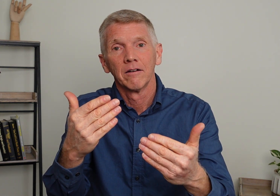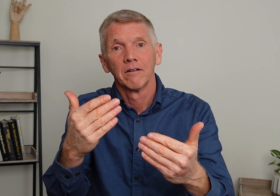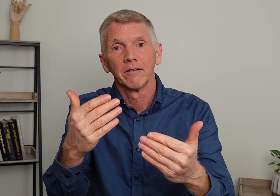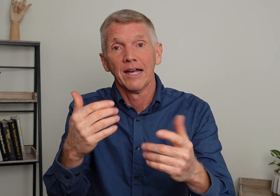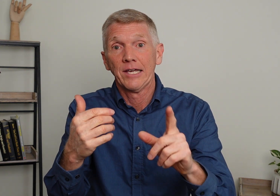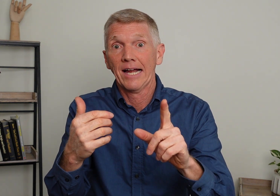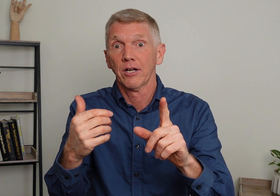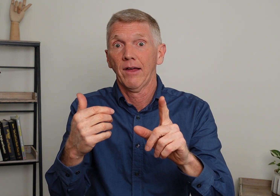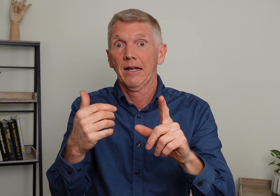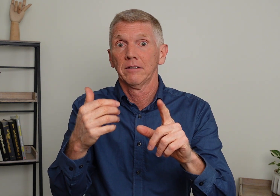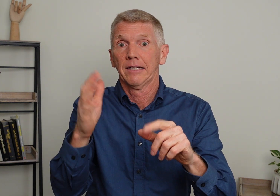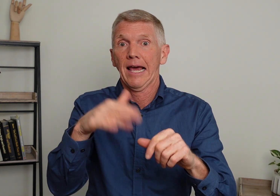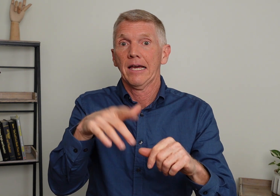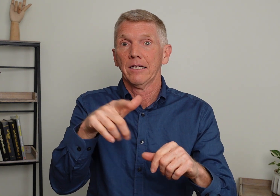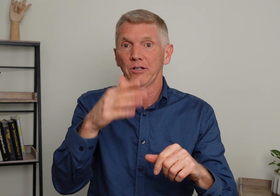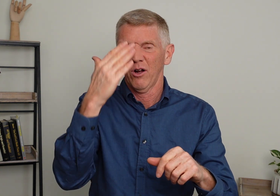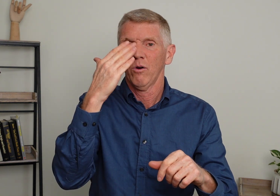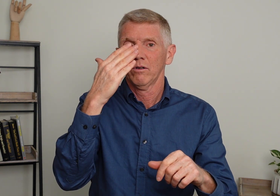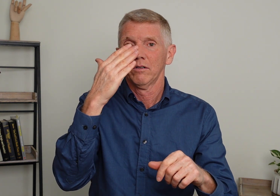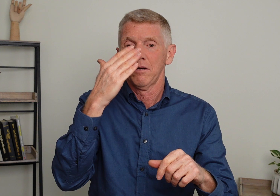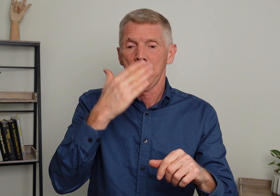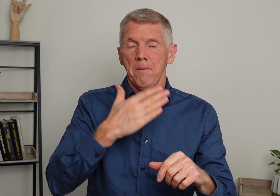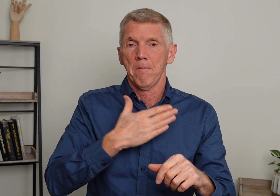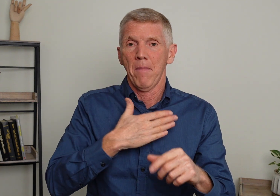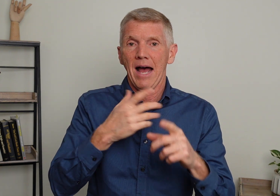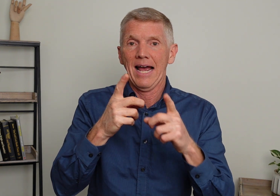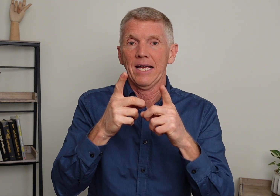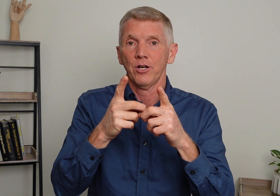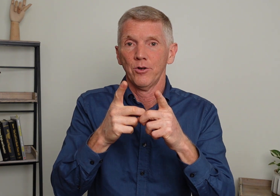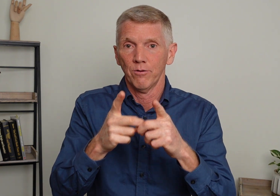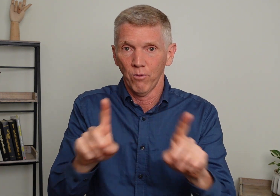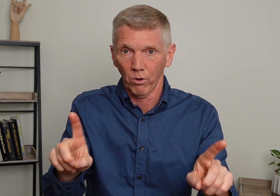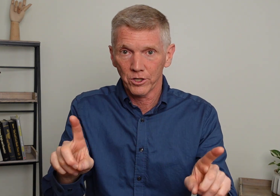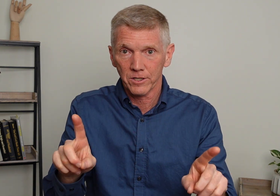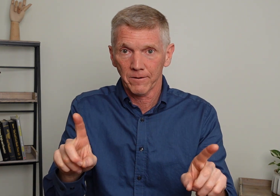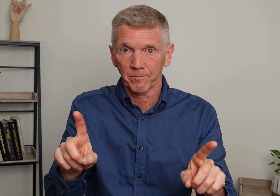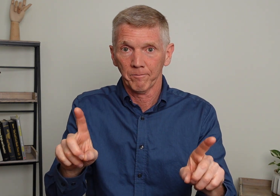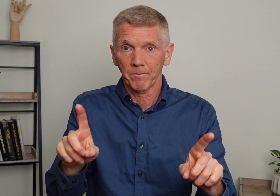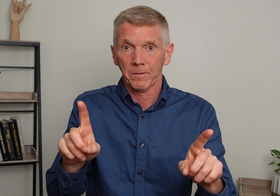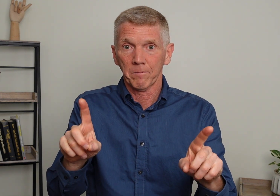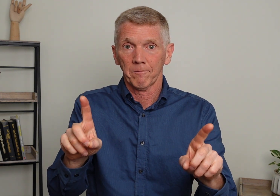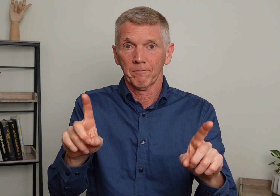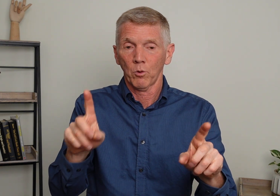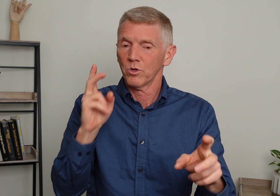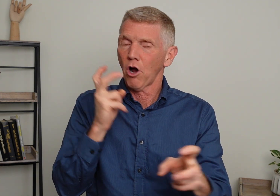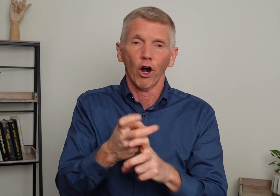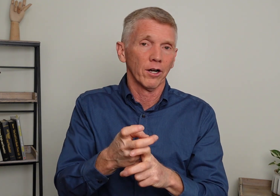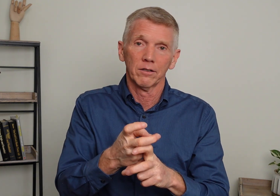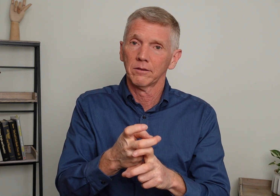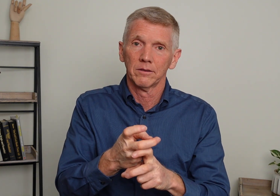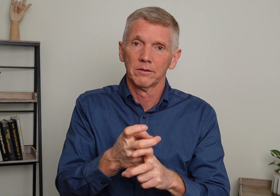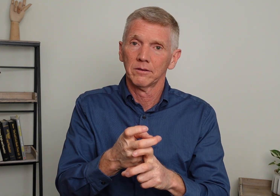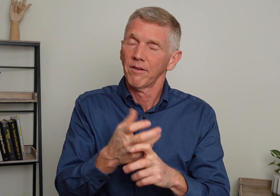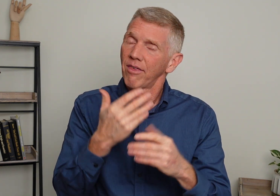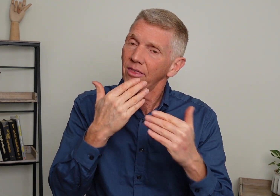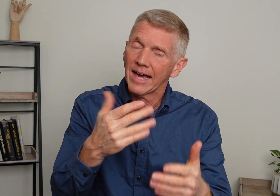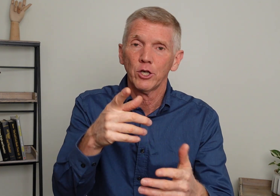Okay, did you catch all that? Hey, you know, my divorce was hard. Thank you